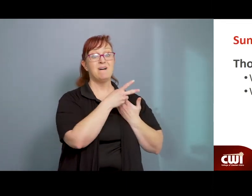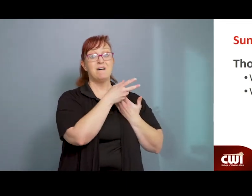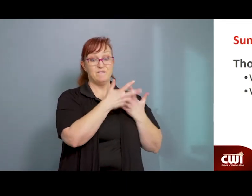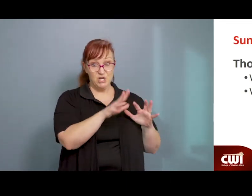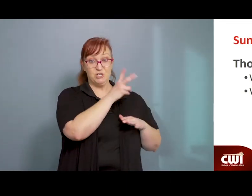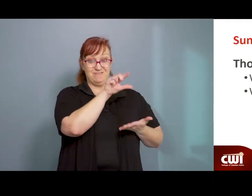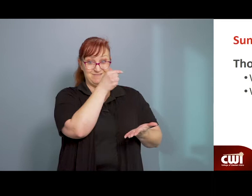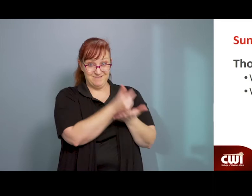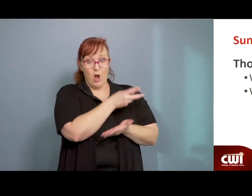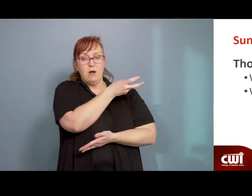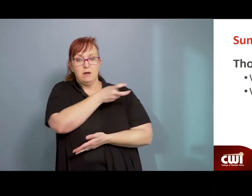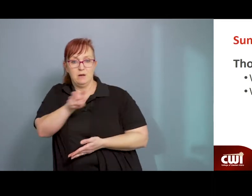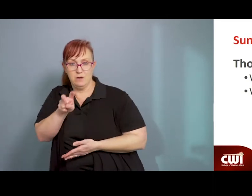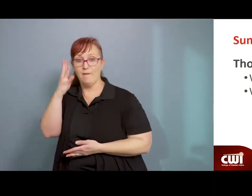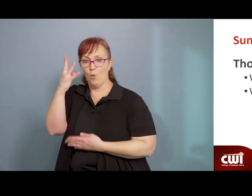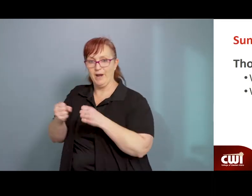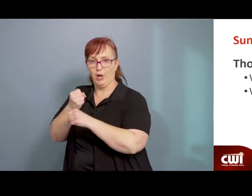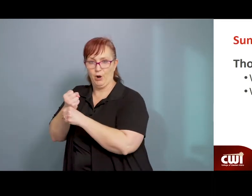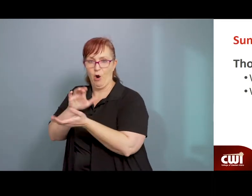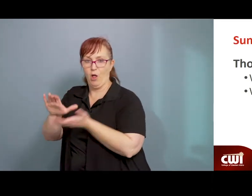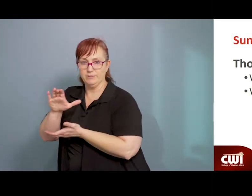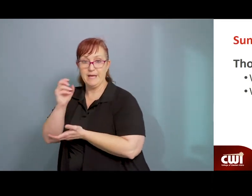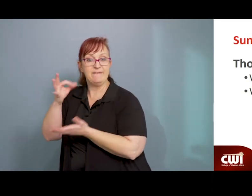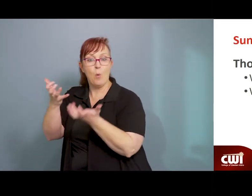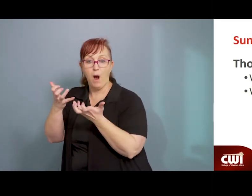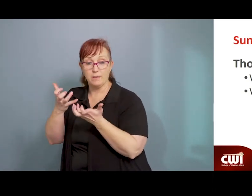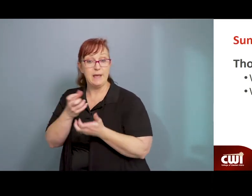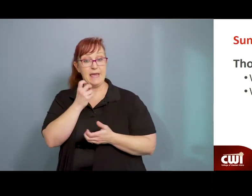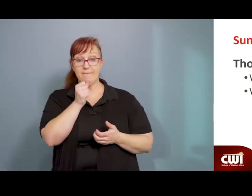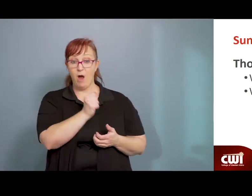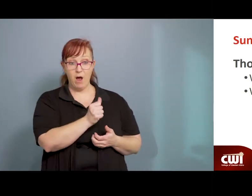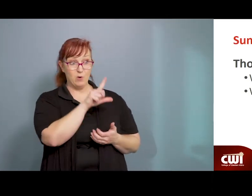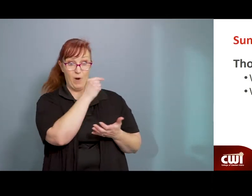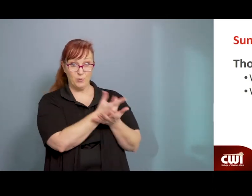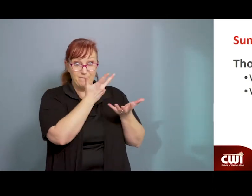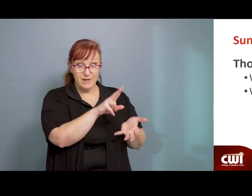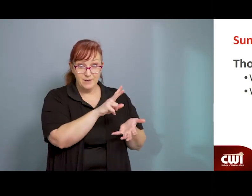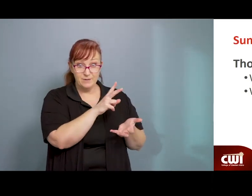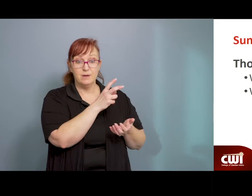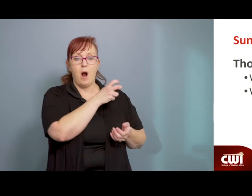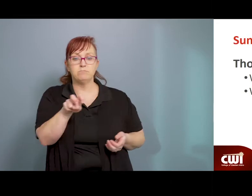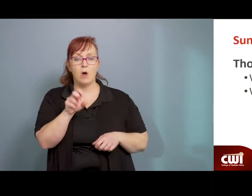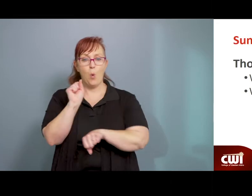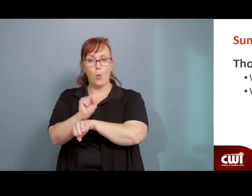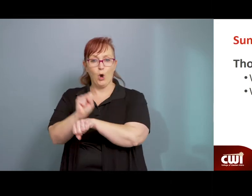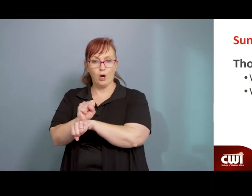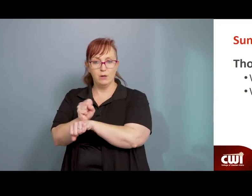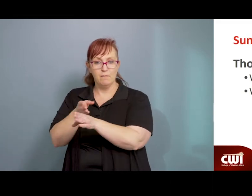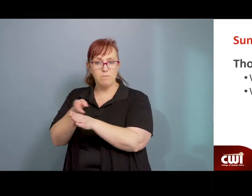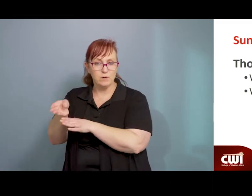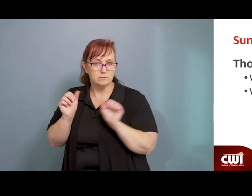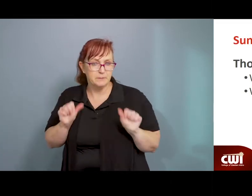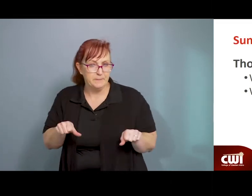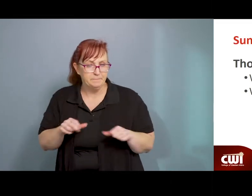4-year institutions if they so choose, while our other ones will go directly to work. So this leads us